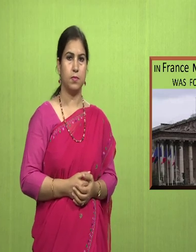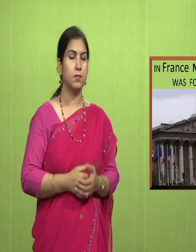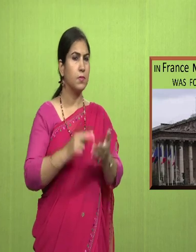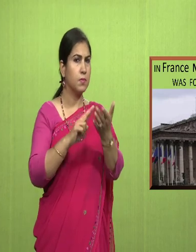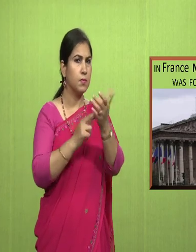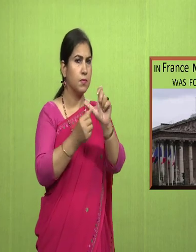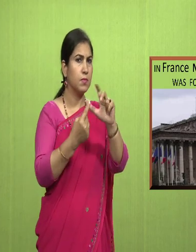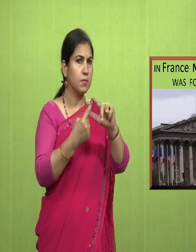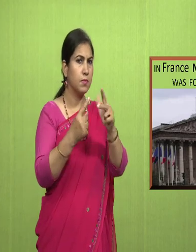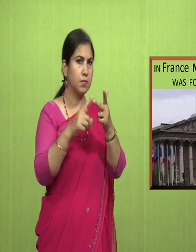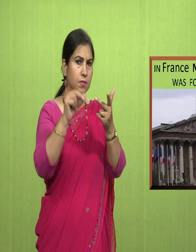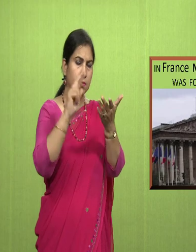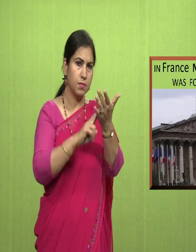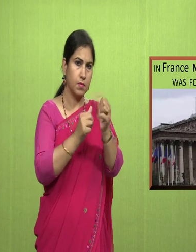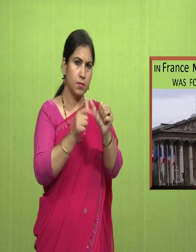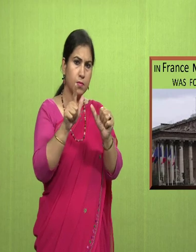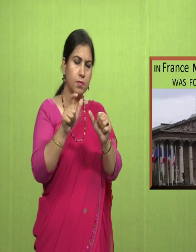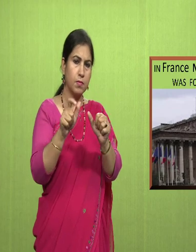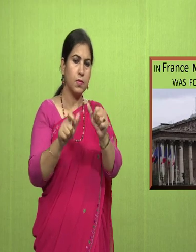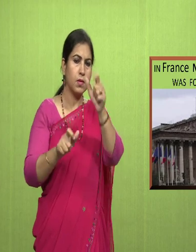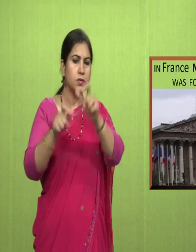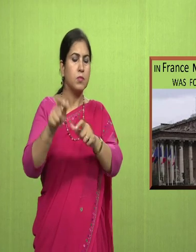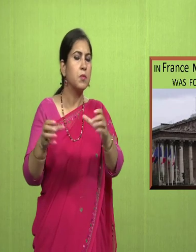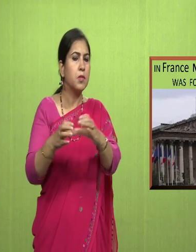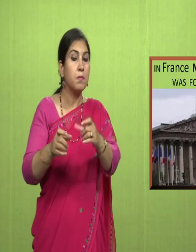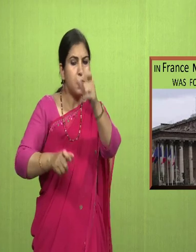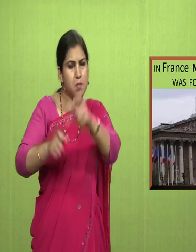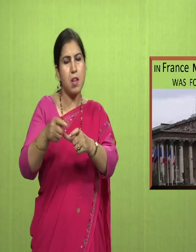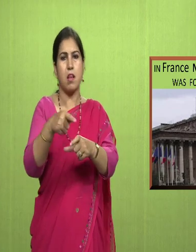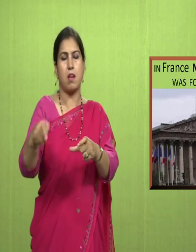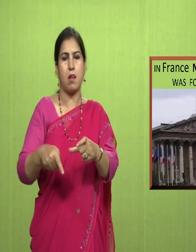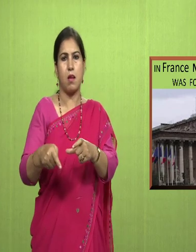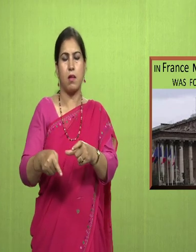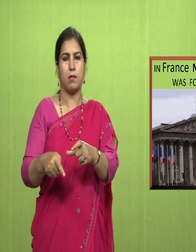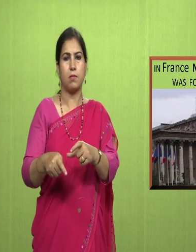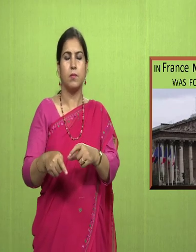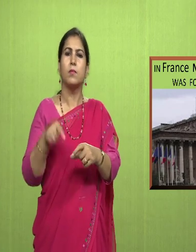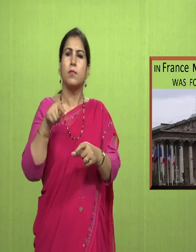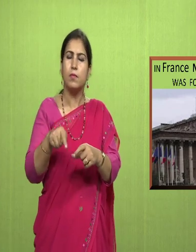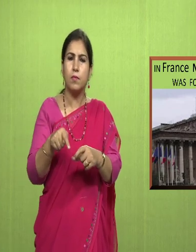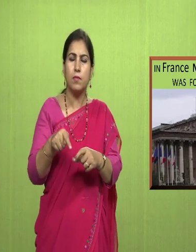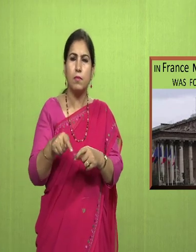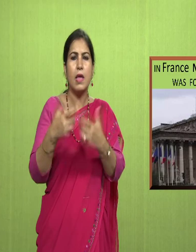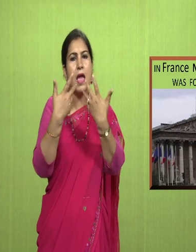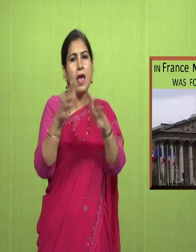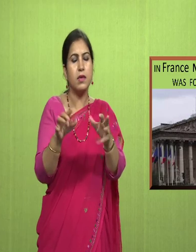National Assembly is an assembly of the people which are not of the any class.